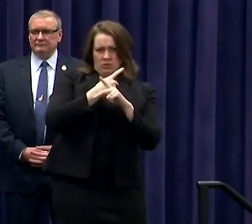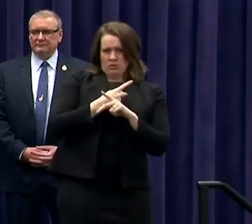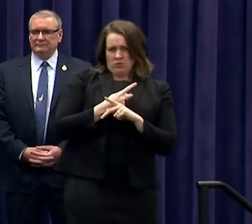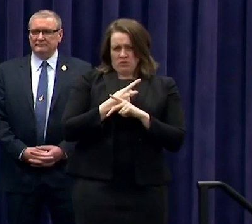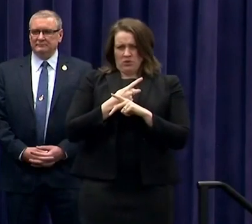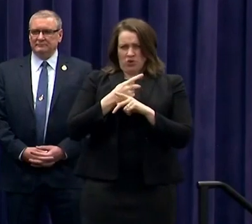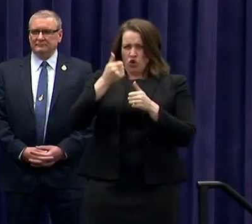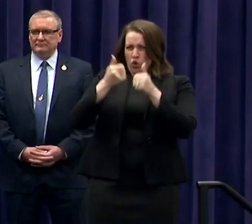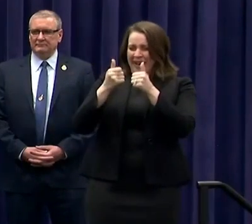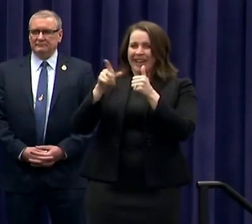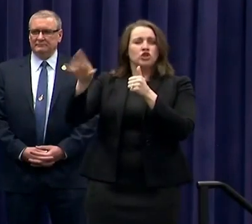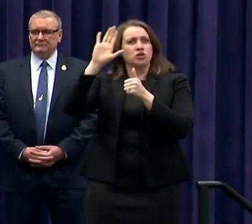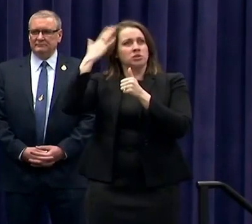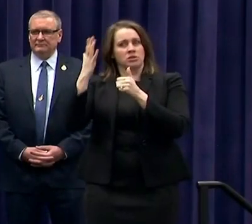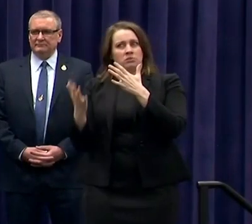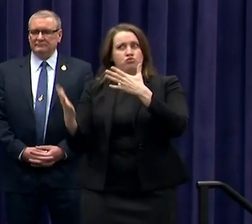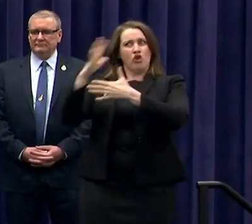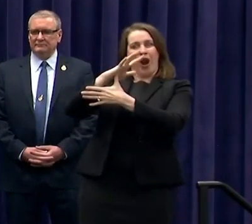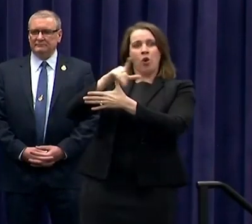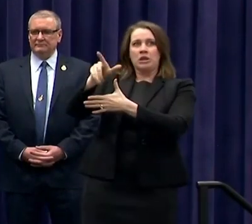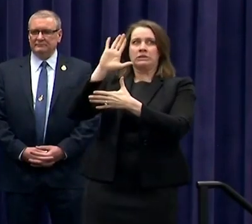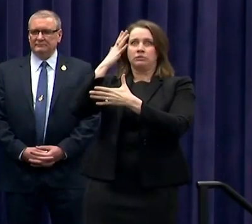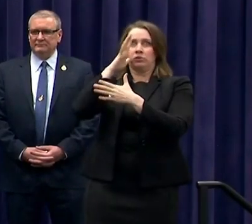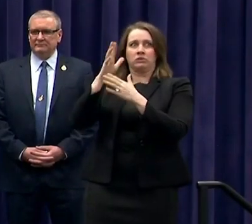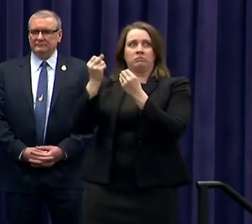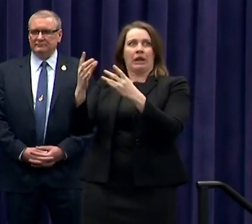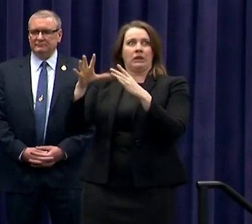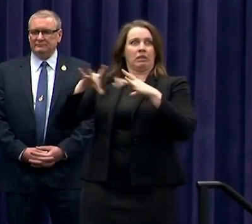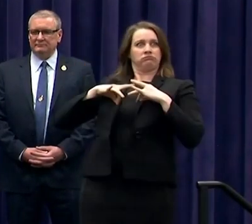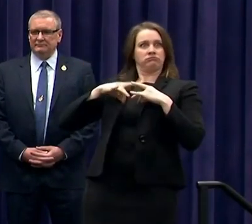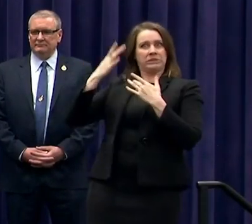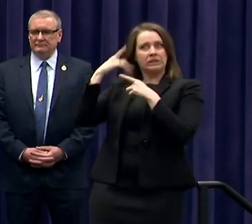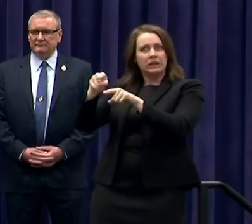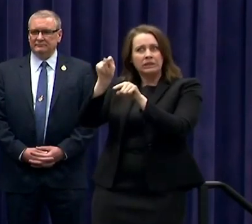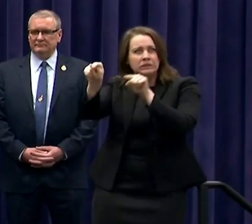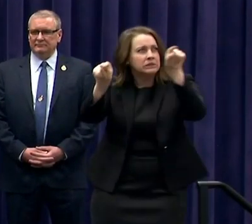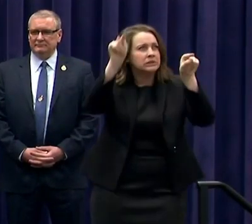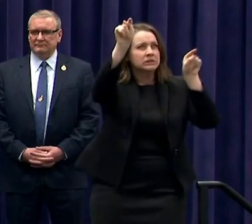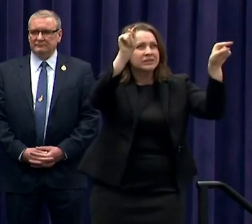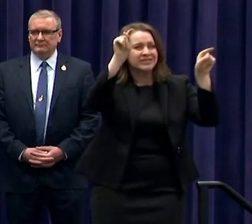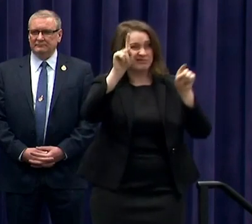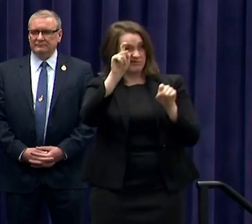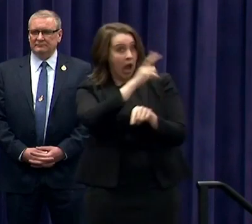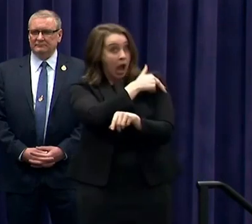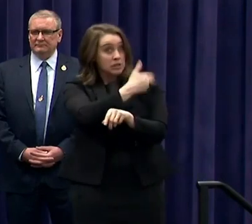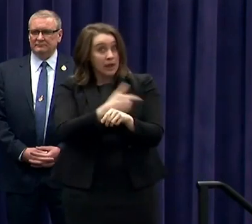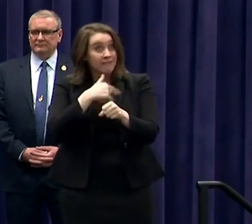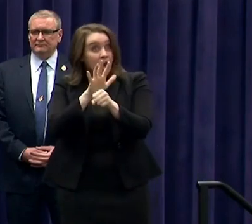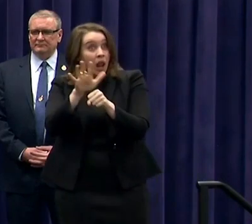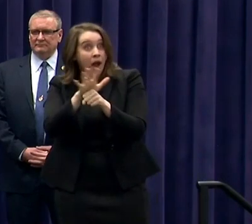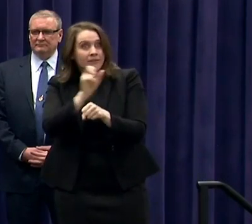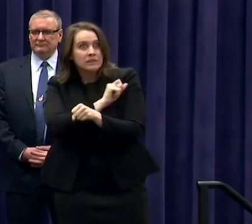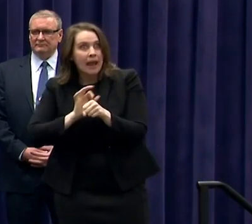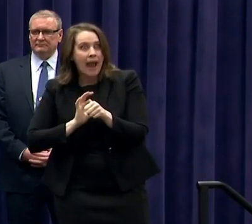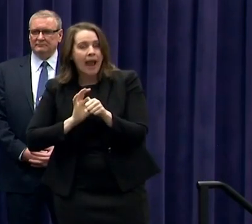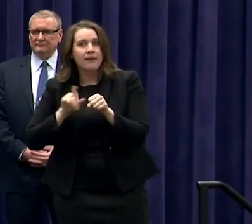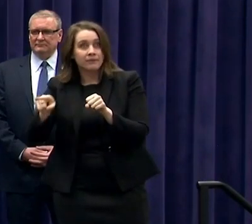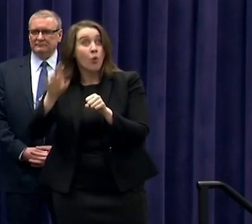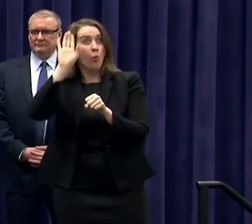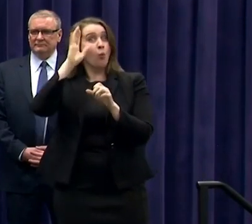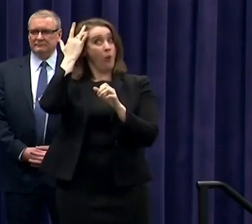priority for us, making sure that our healthcare system has the capacity that is necessary to meet the surge that we know is going to be